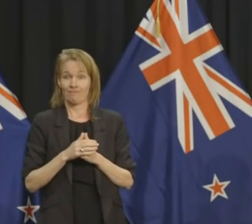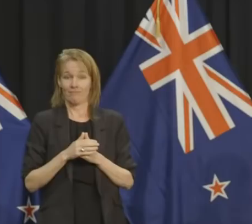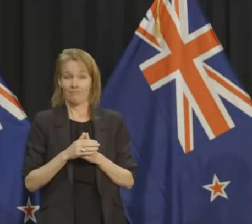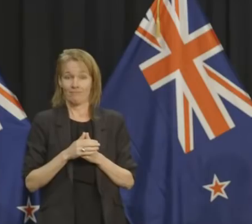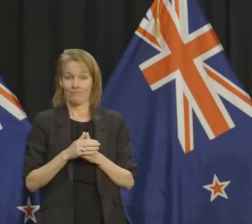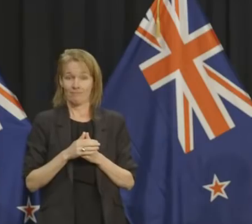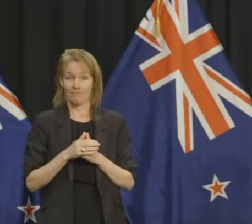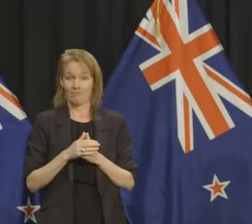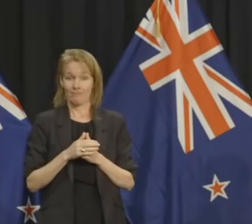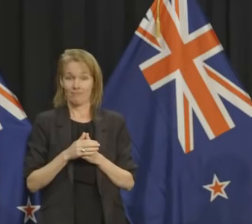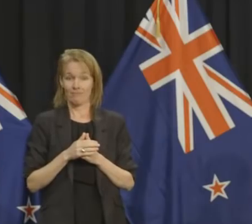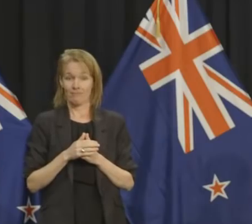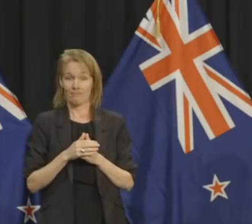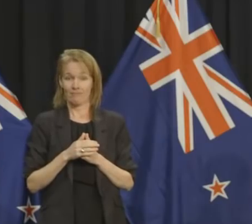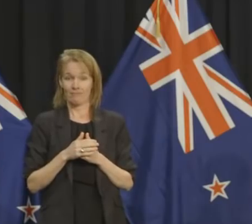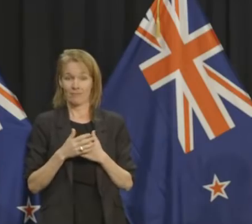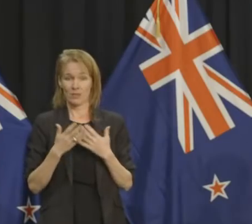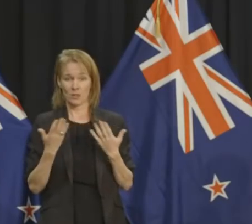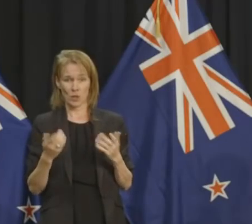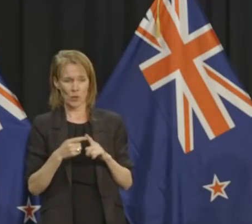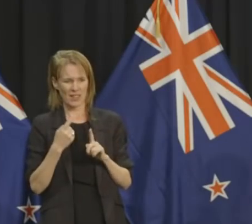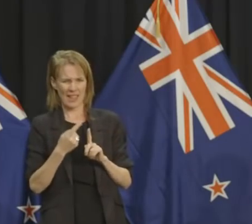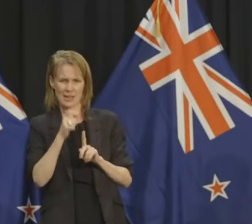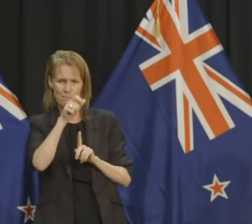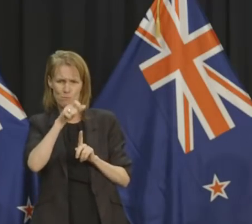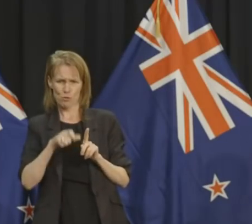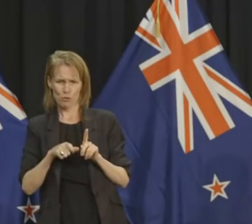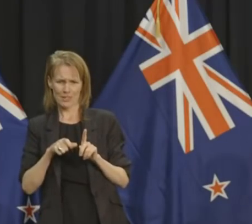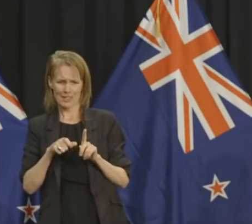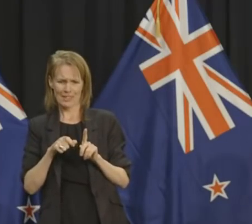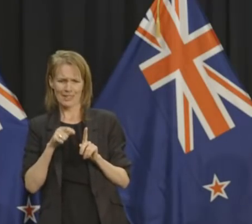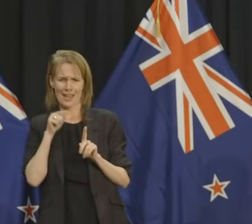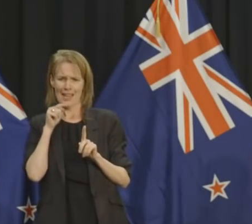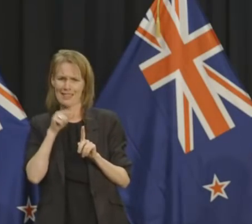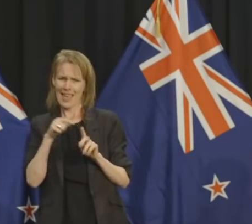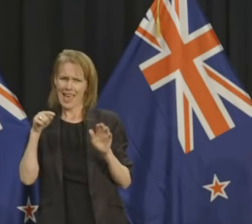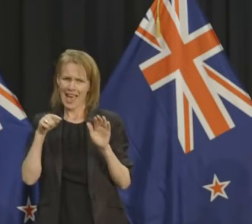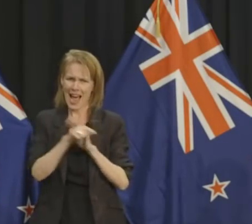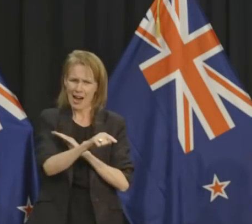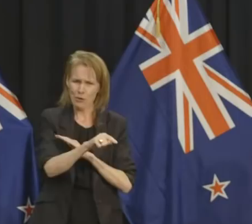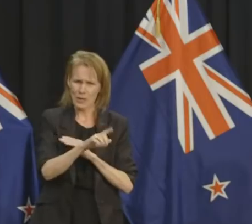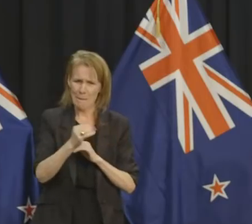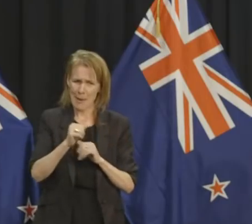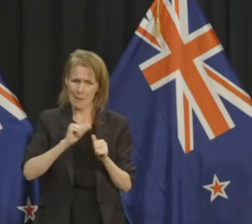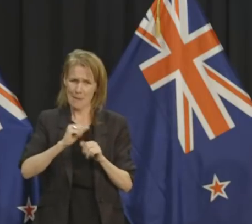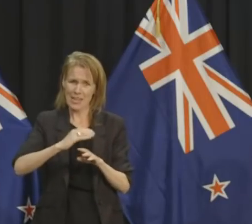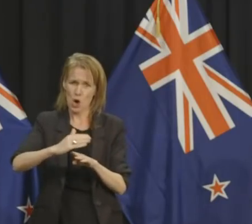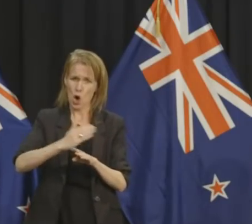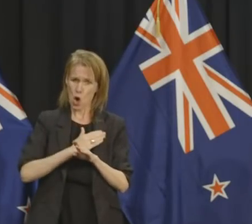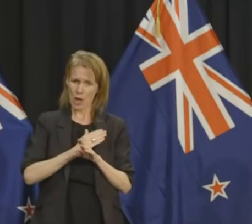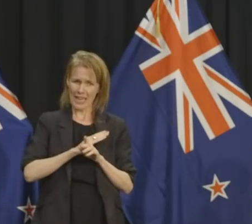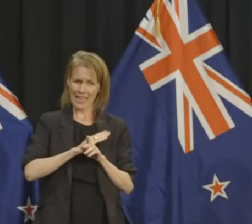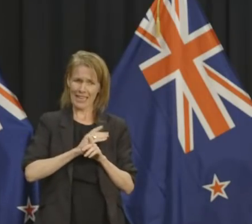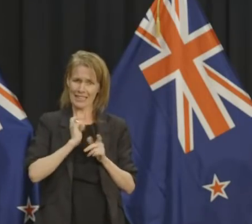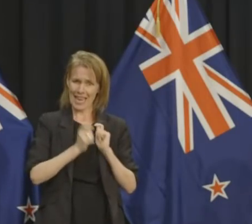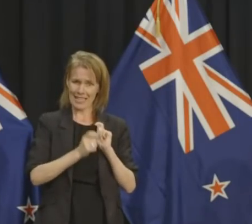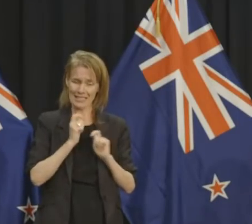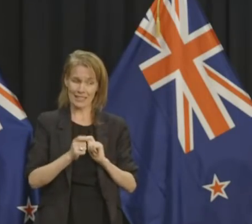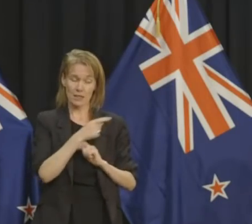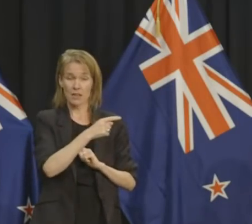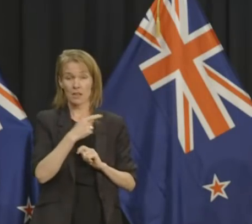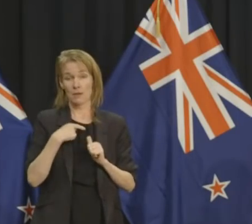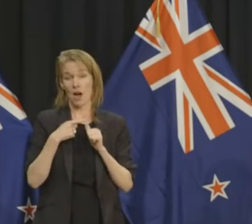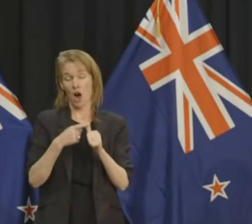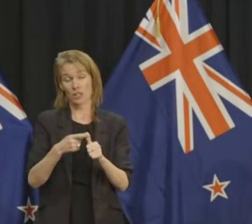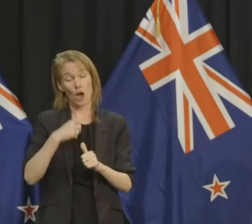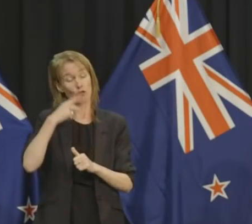COVID has left. So should that testing be happening on day 3? Look, let's be very clear. This person did not have any authorisation to leave